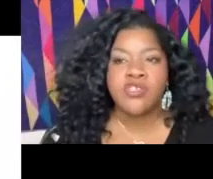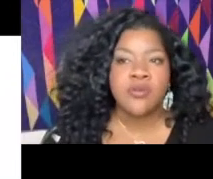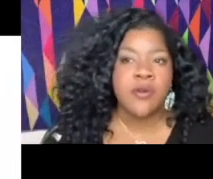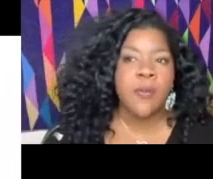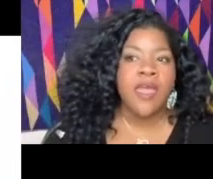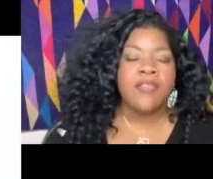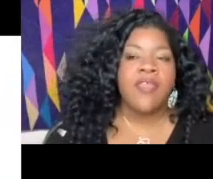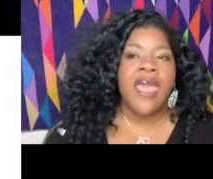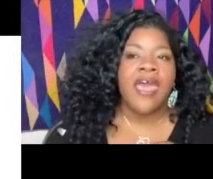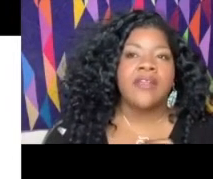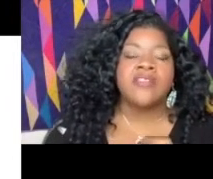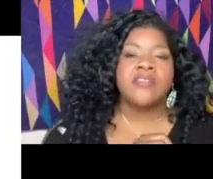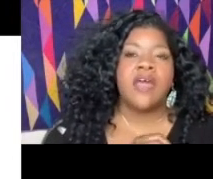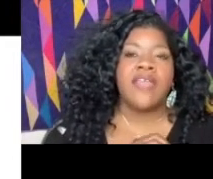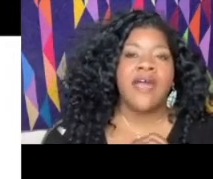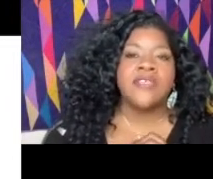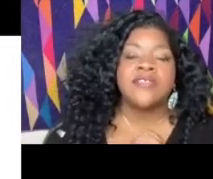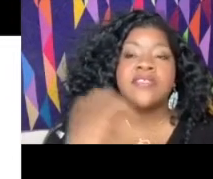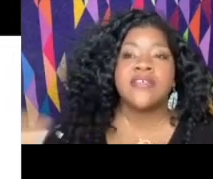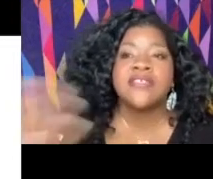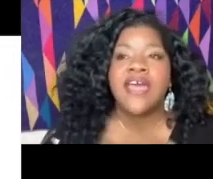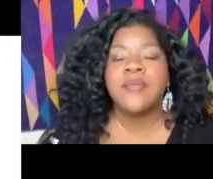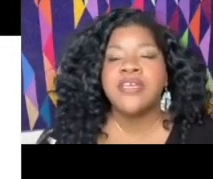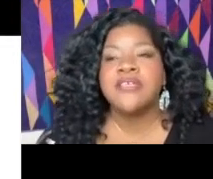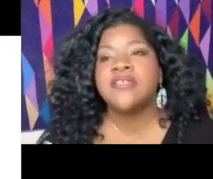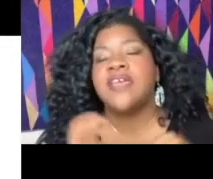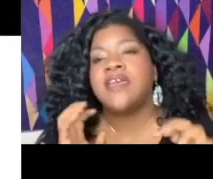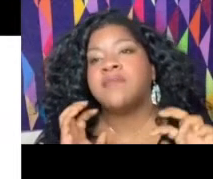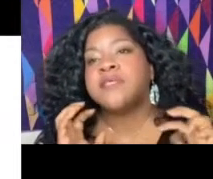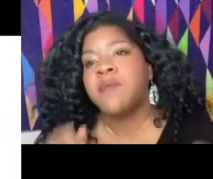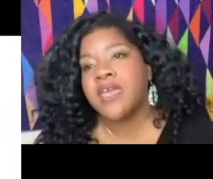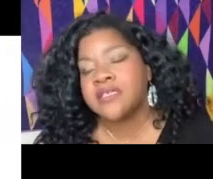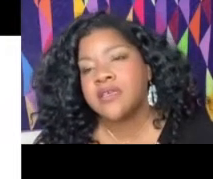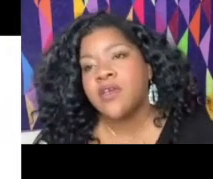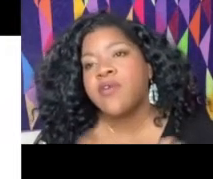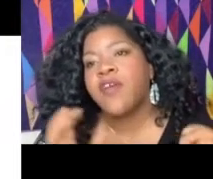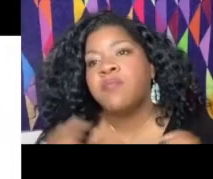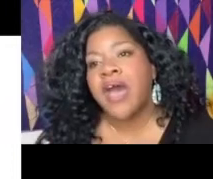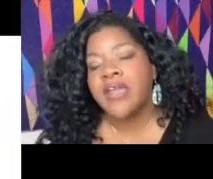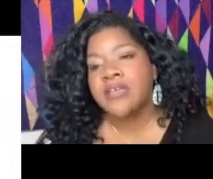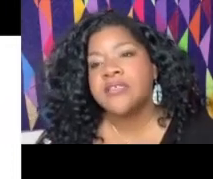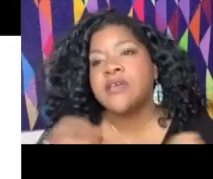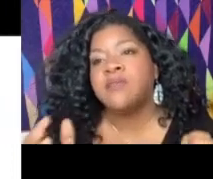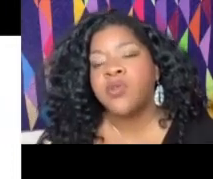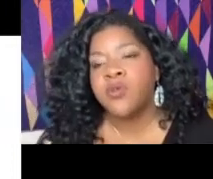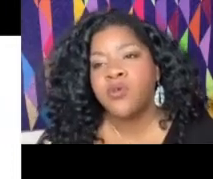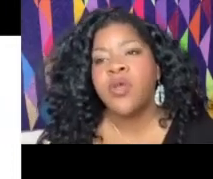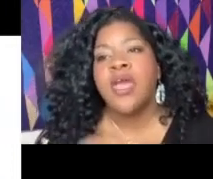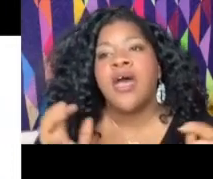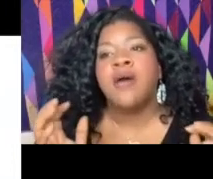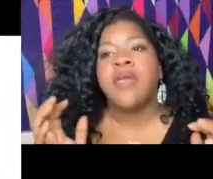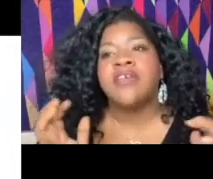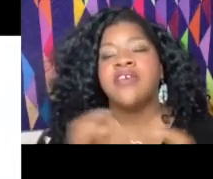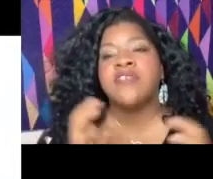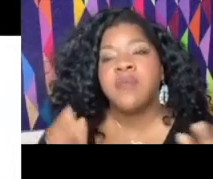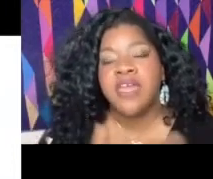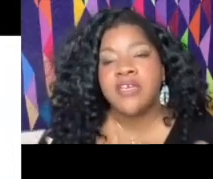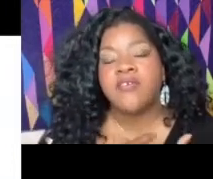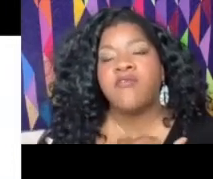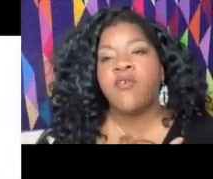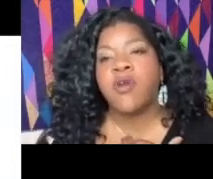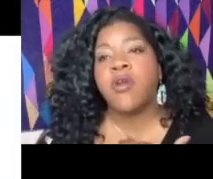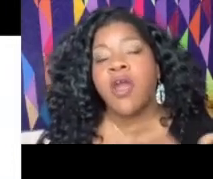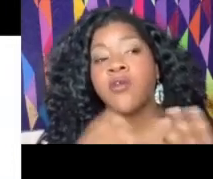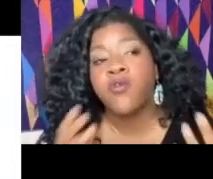community ritual that allows us, next slide please, to take up space with our bodies in blue, and give